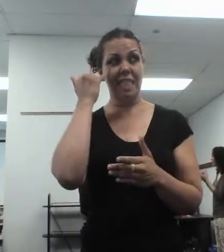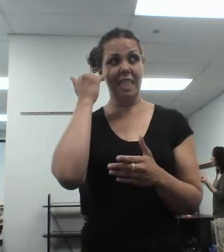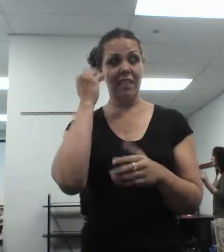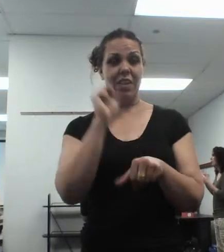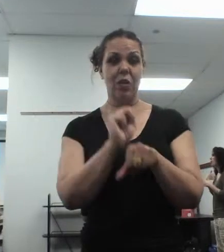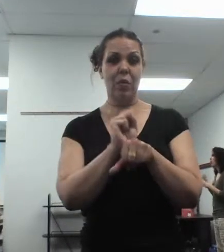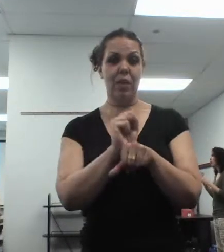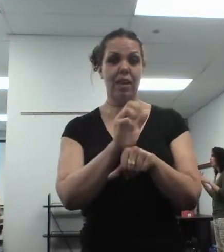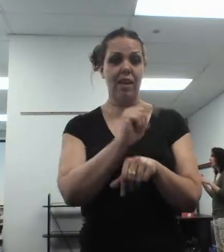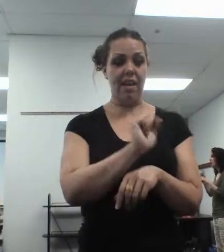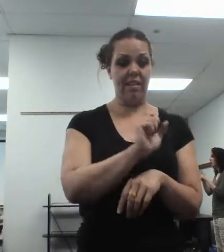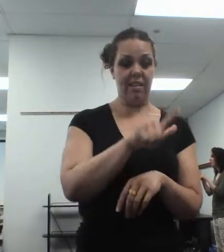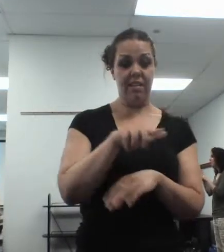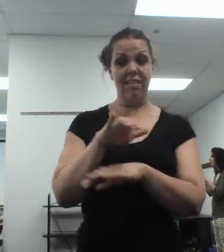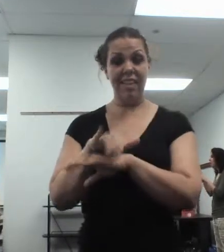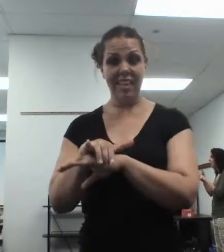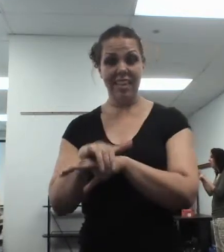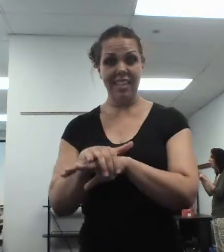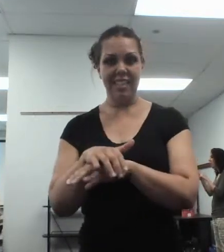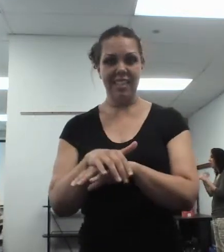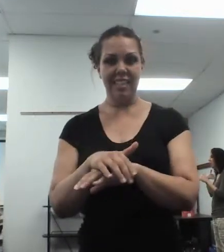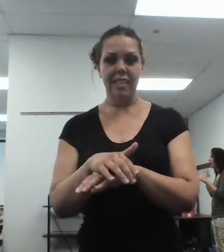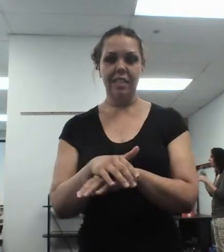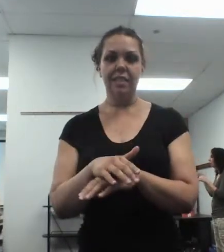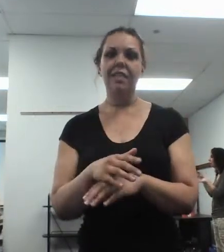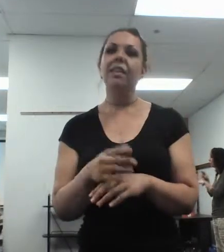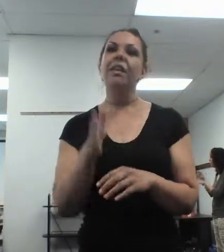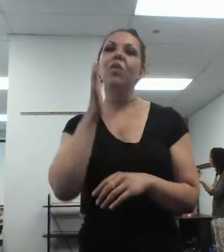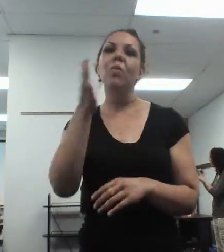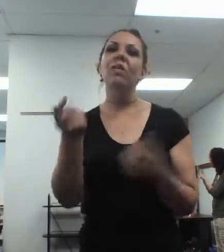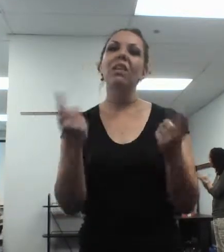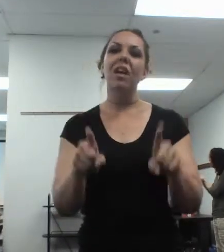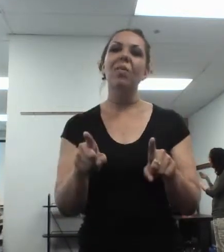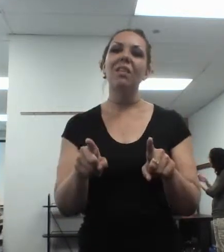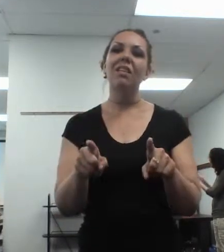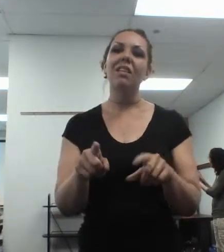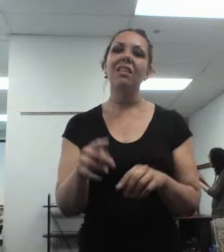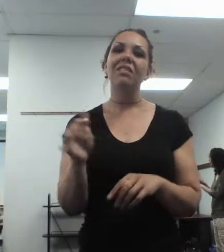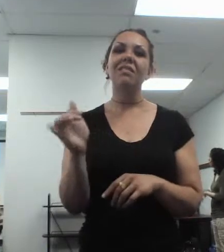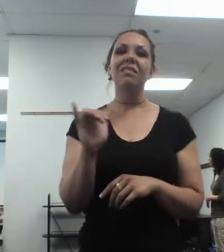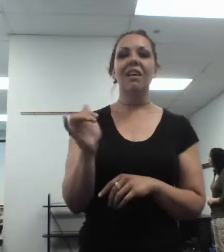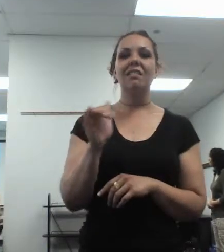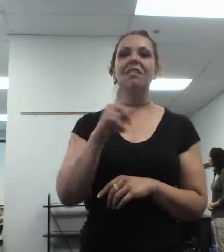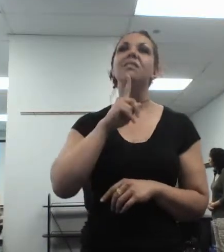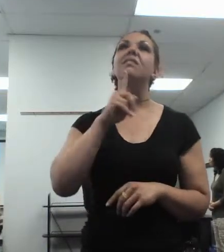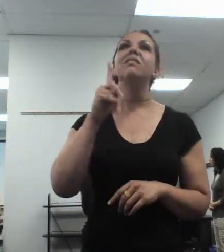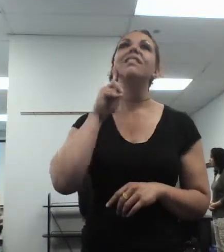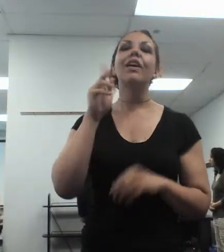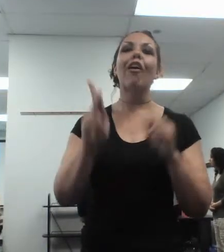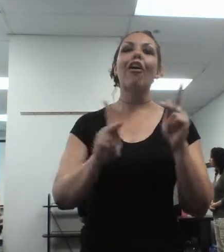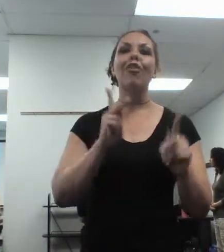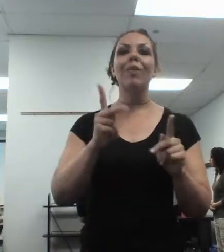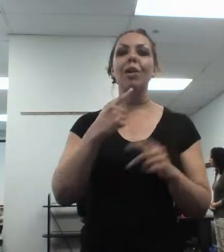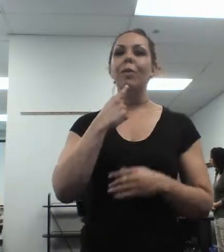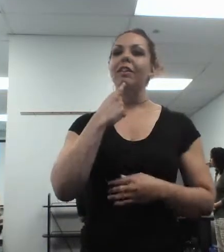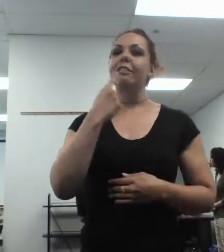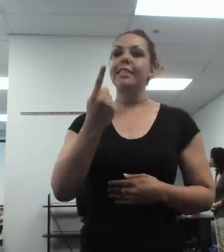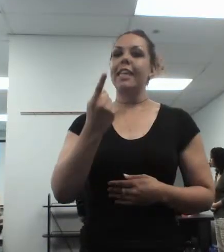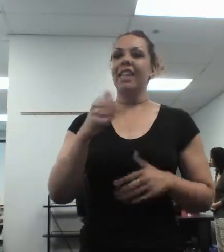will. If we're doing autobiographies, deaf people telling their life stories, they may talk about